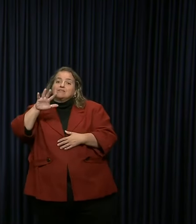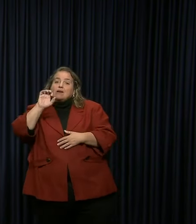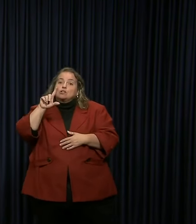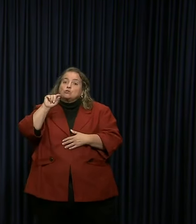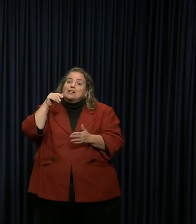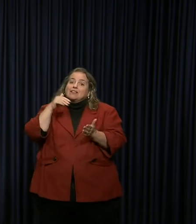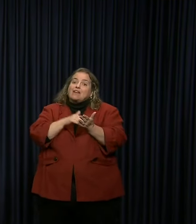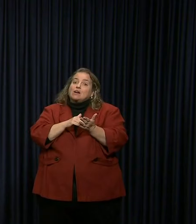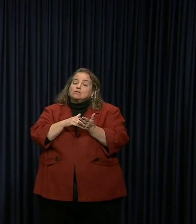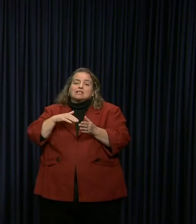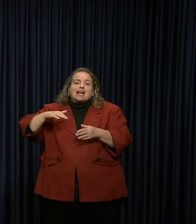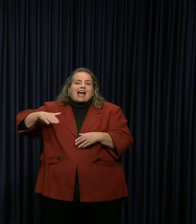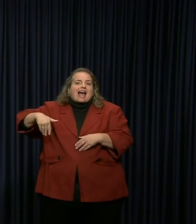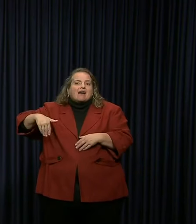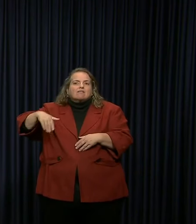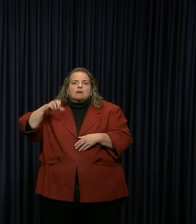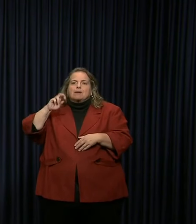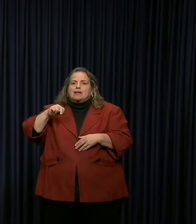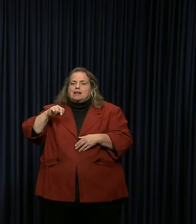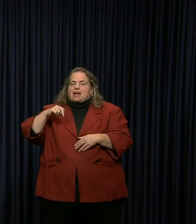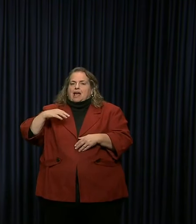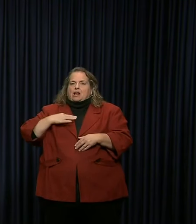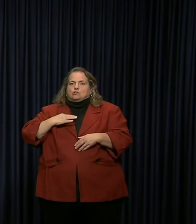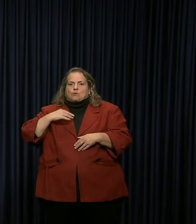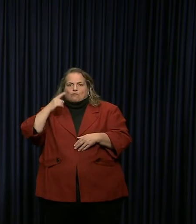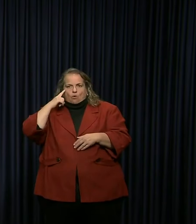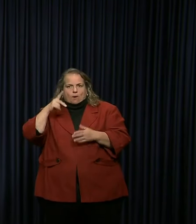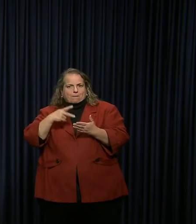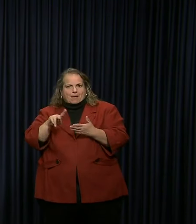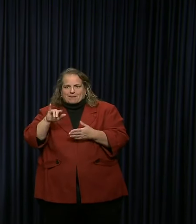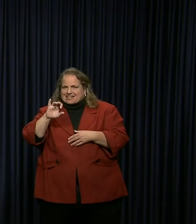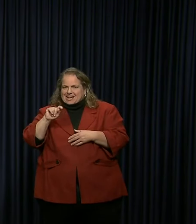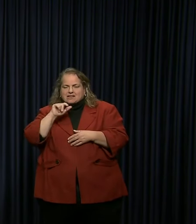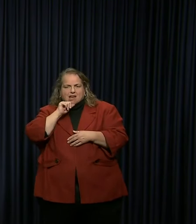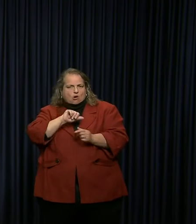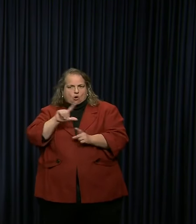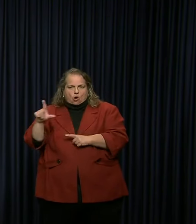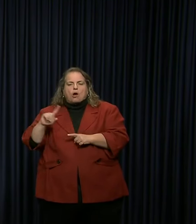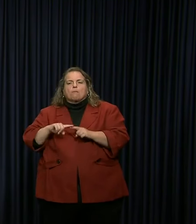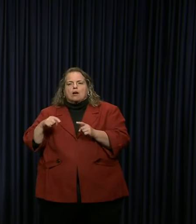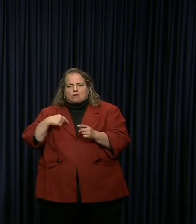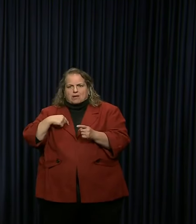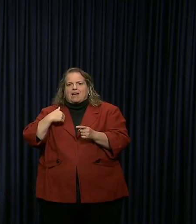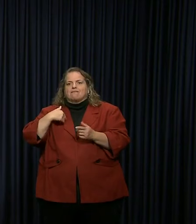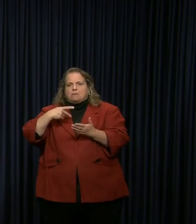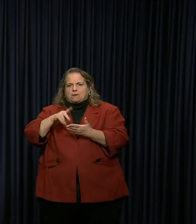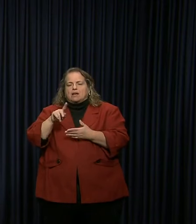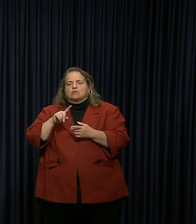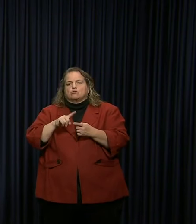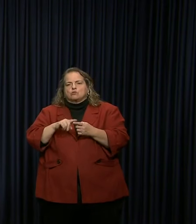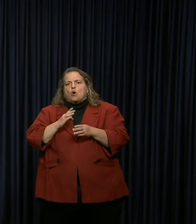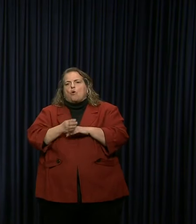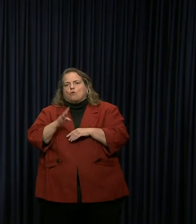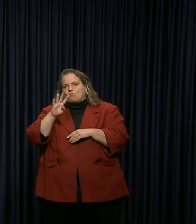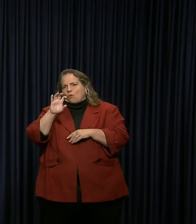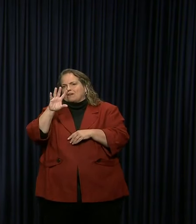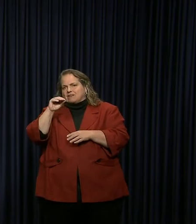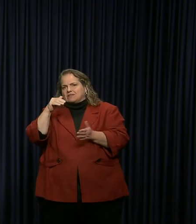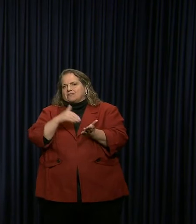520,000 have not yet been eligible for payment yet, but we've made payments on over 450,000